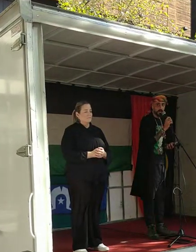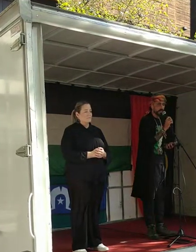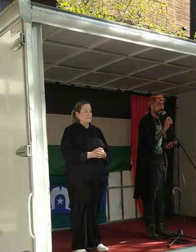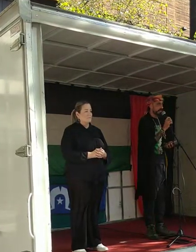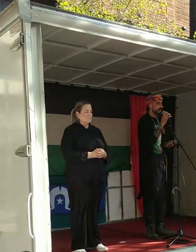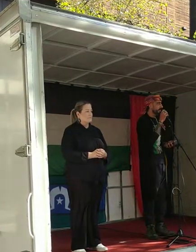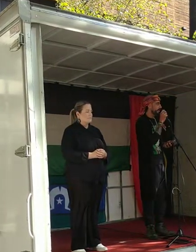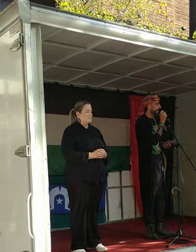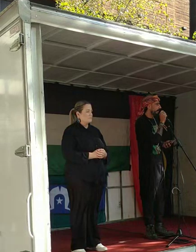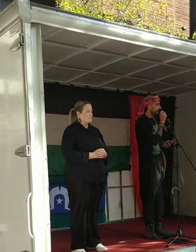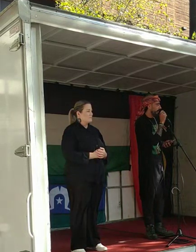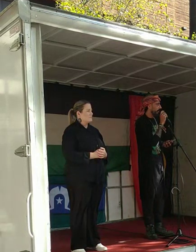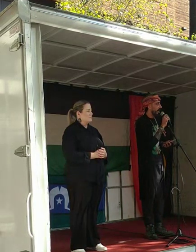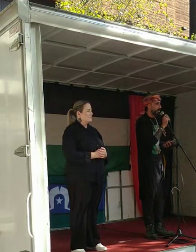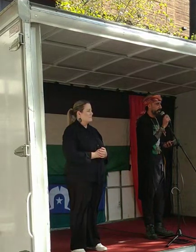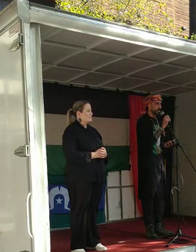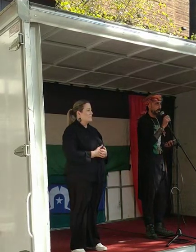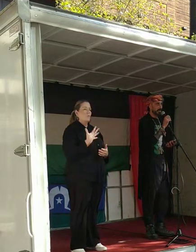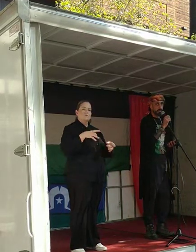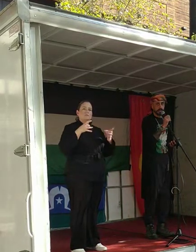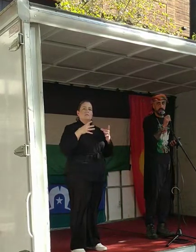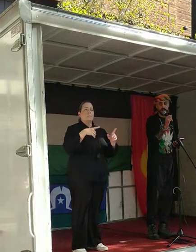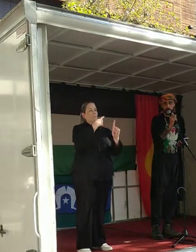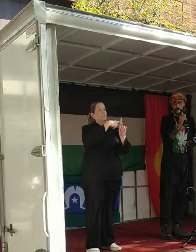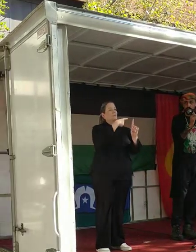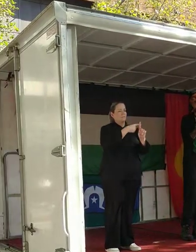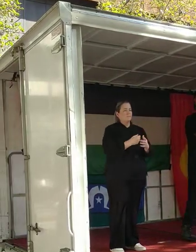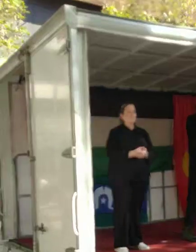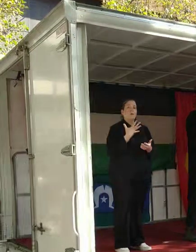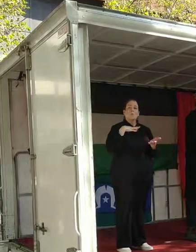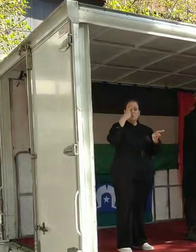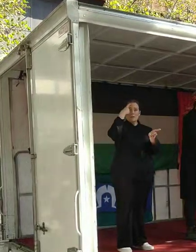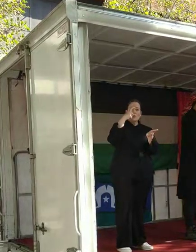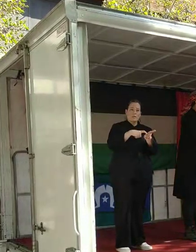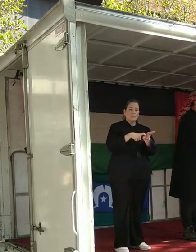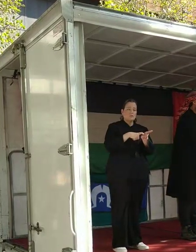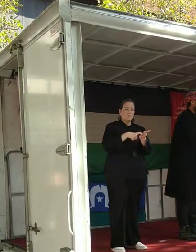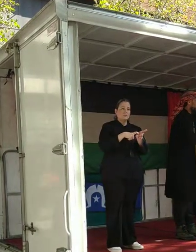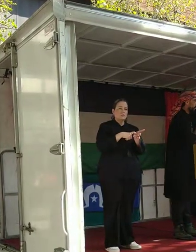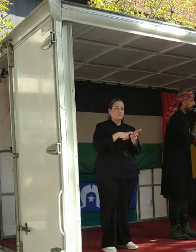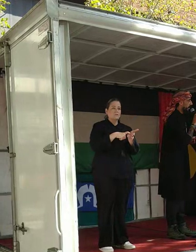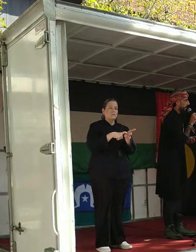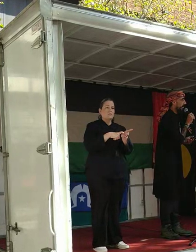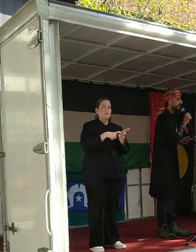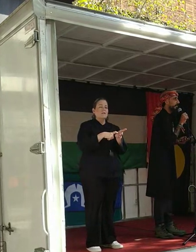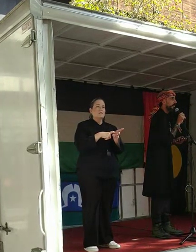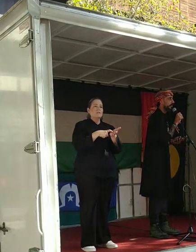Let me start this on a high note. I would like to acknowledge and salute